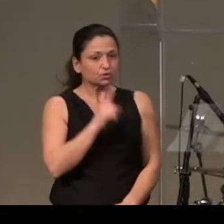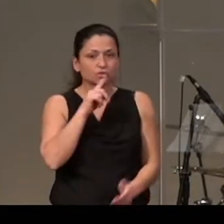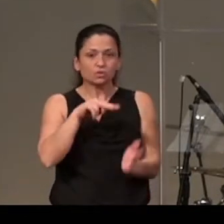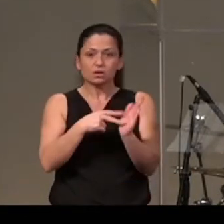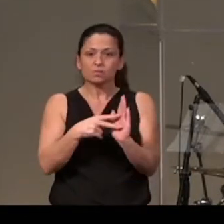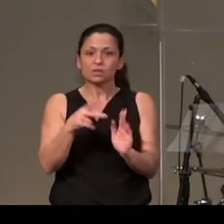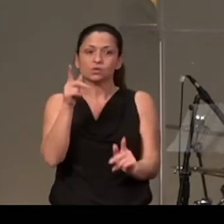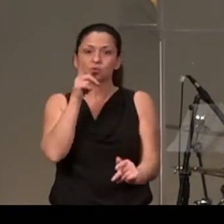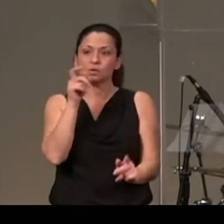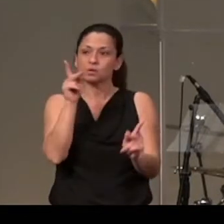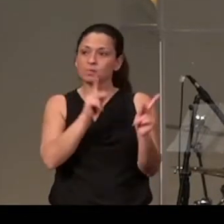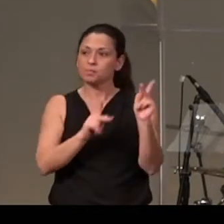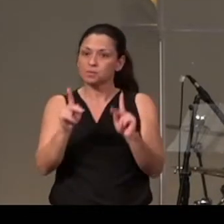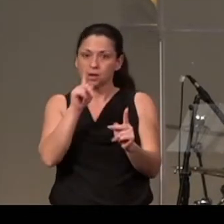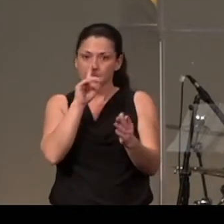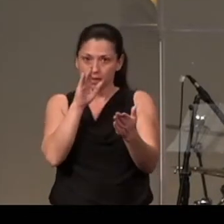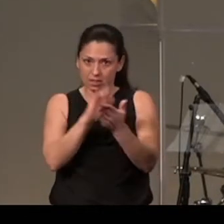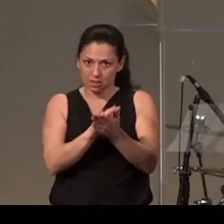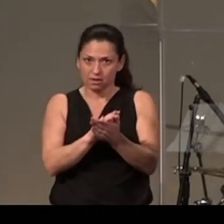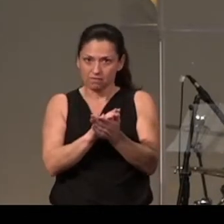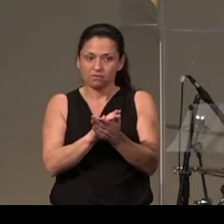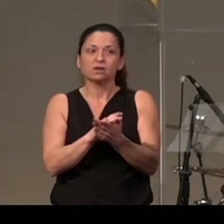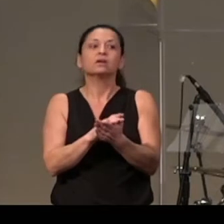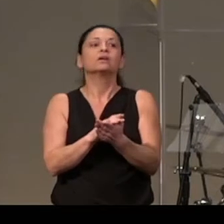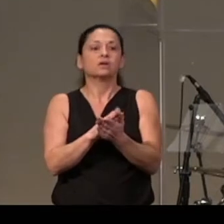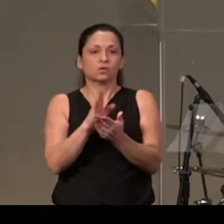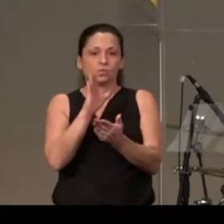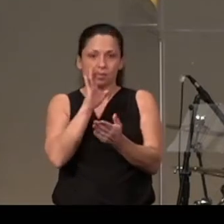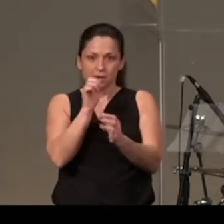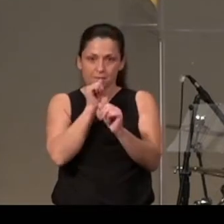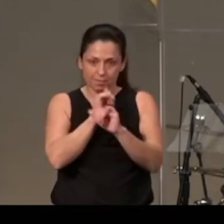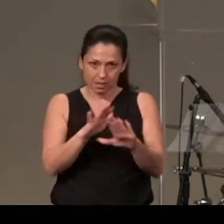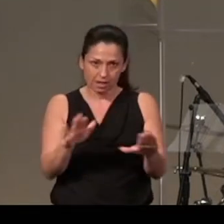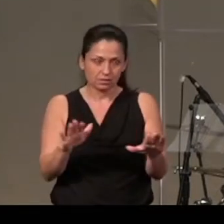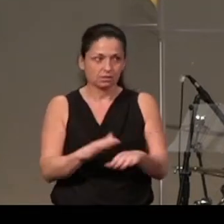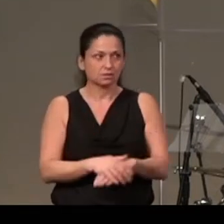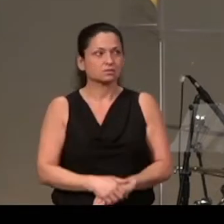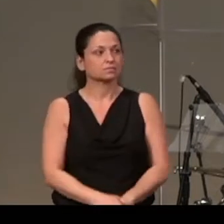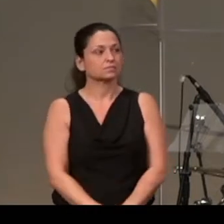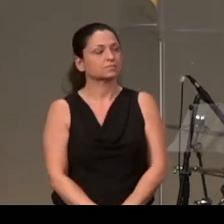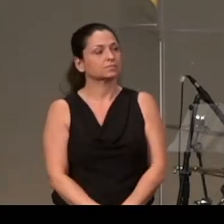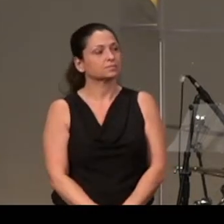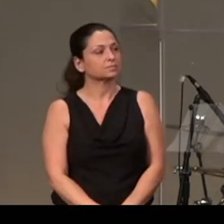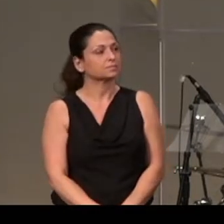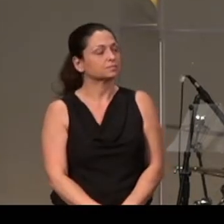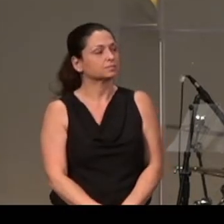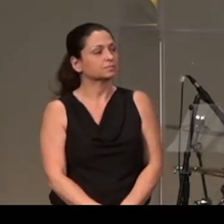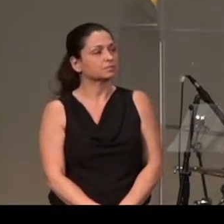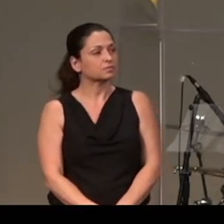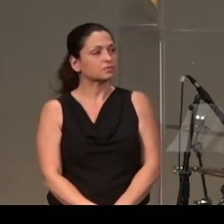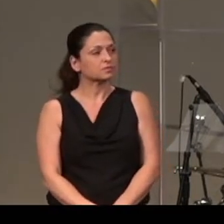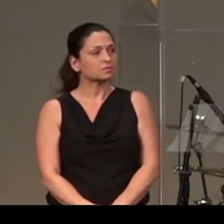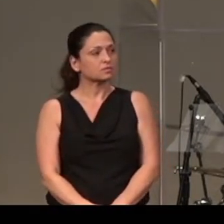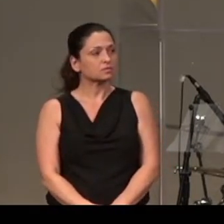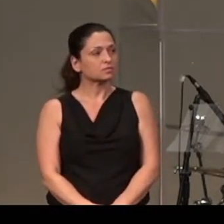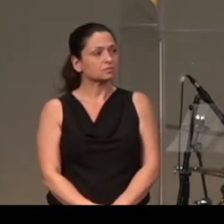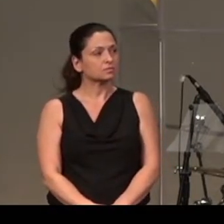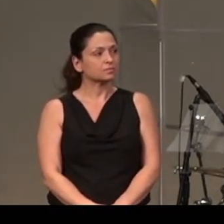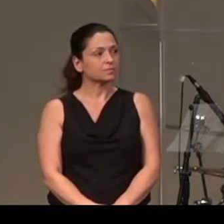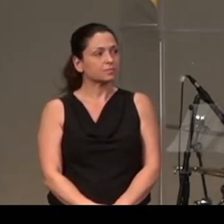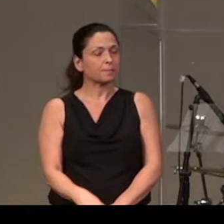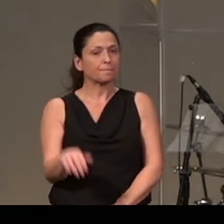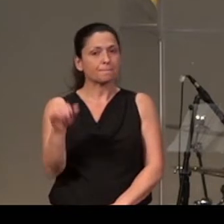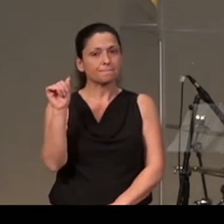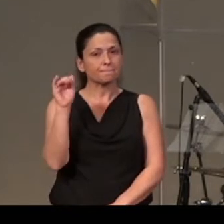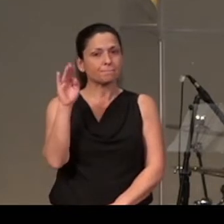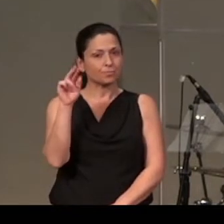Jesus says, listen, I'm fully God and fully man. My Father, he glorifies me by affirming that. And listen, Abraham does, because Abraham looked